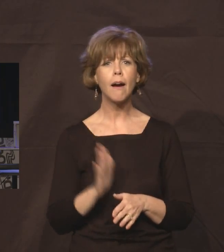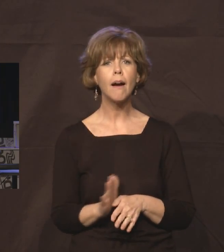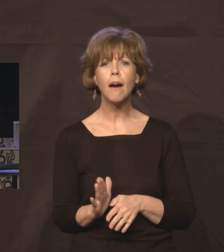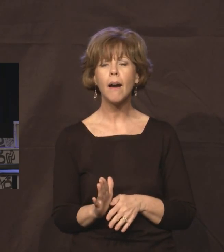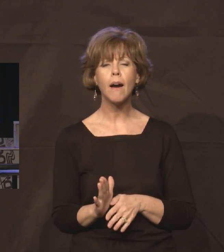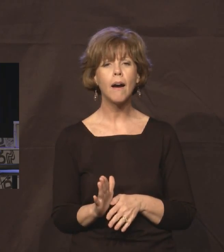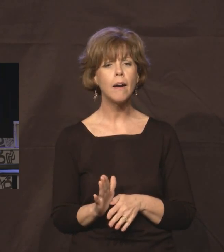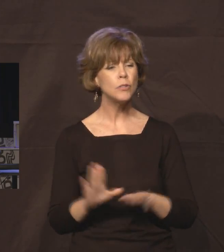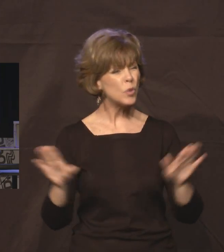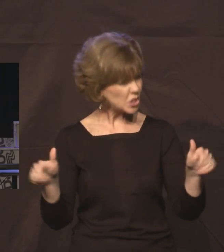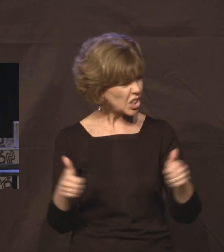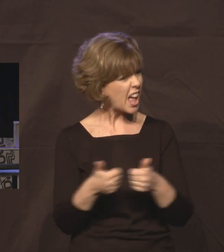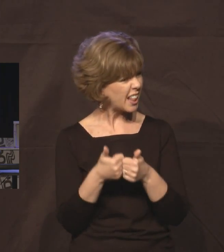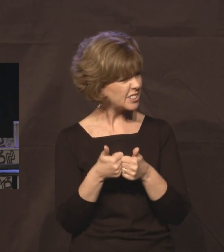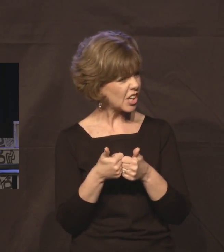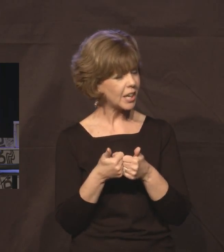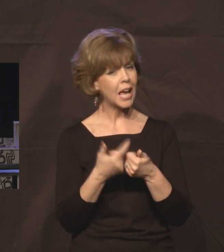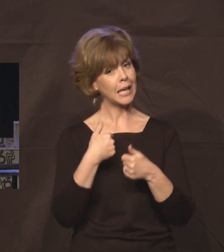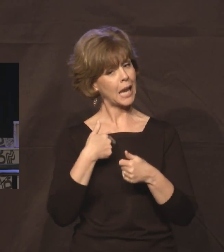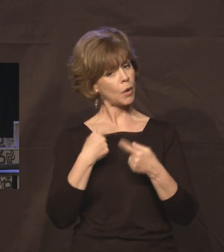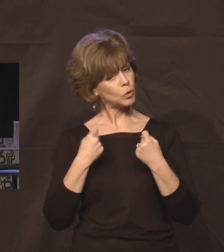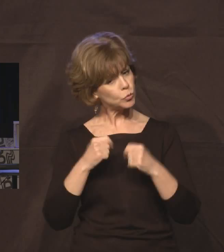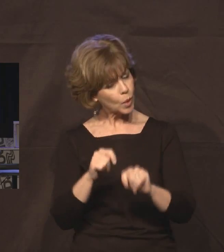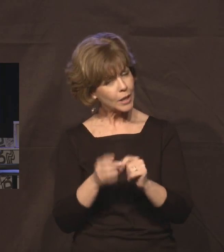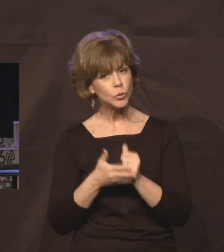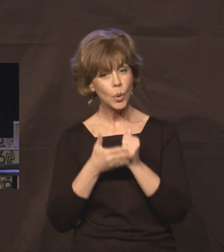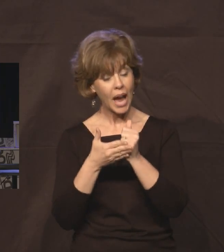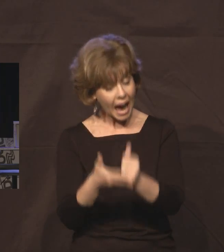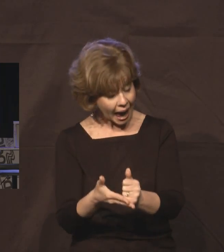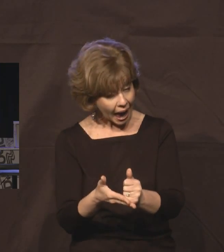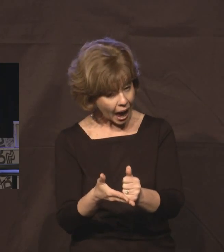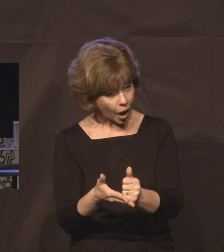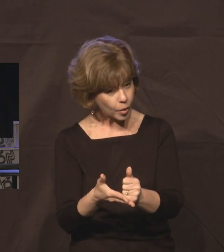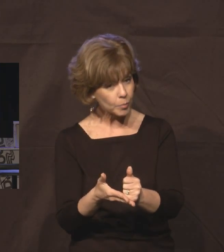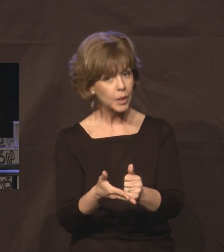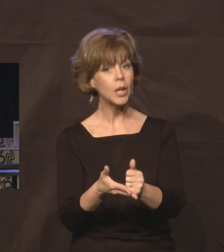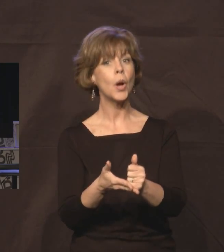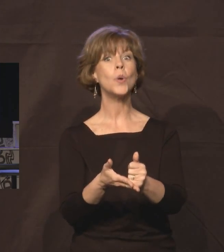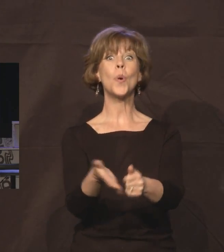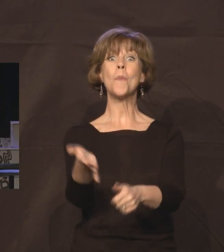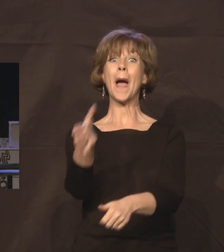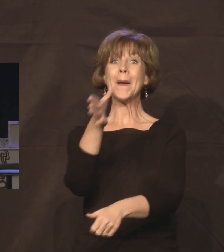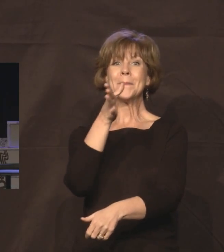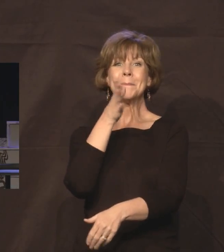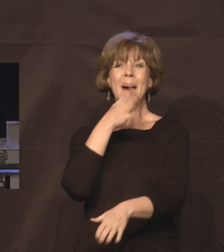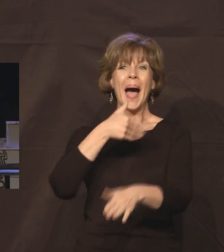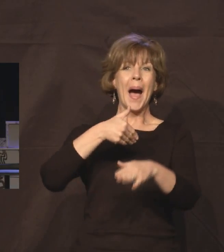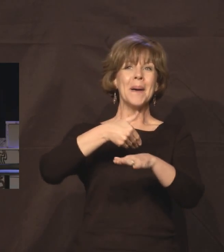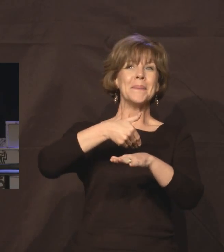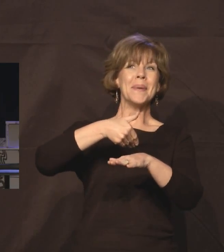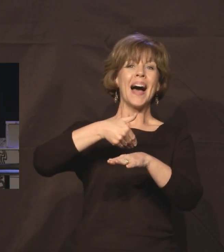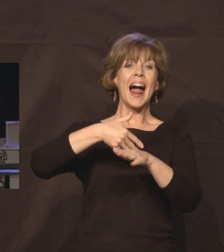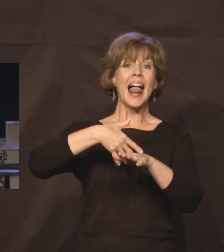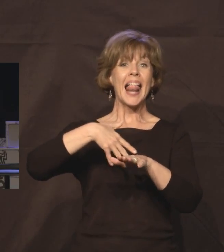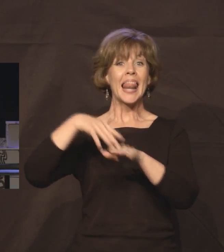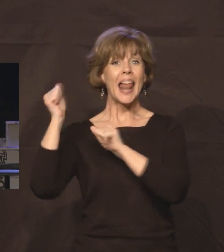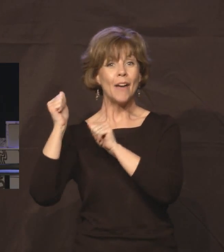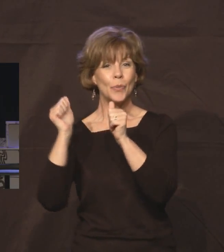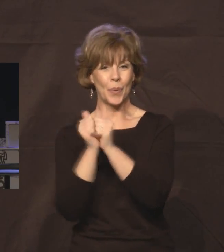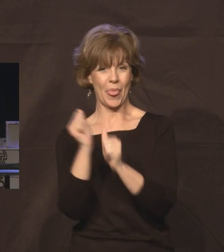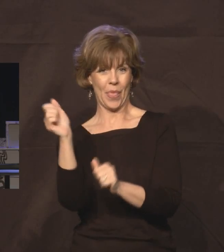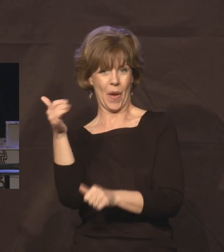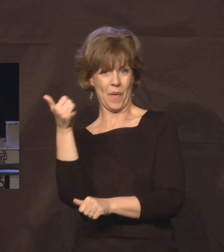and trying to help. And long story short, you know, she left with a phone. And I got her this, like,